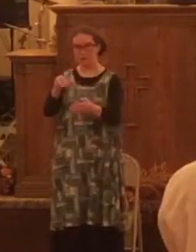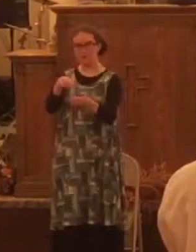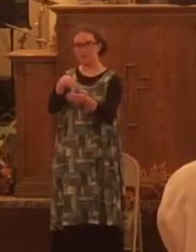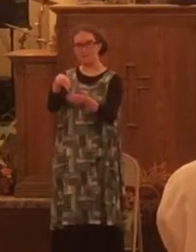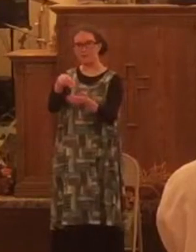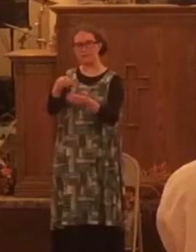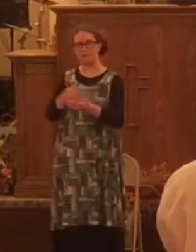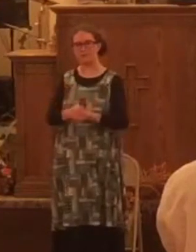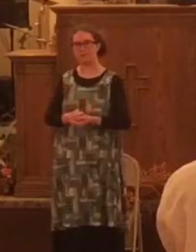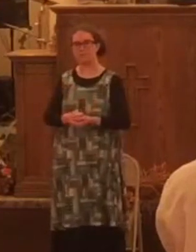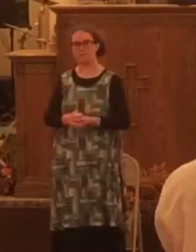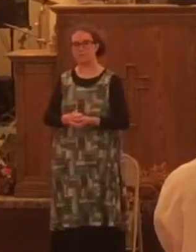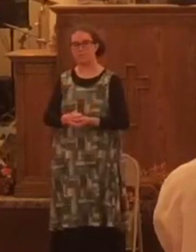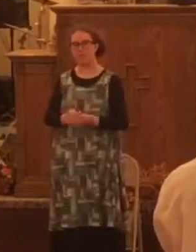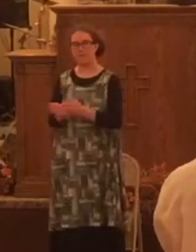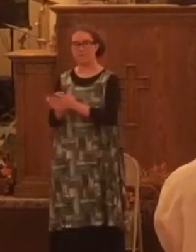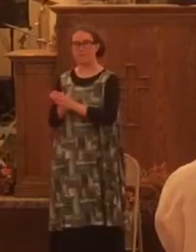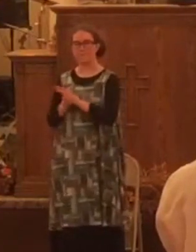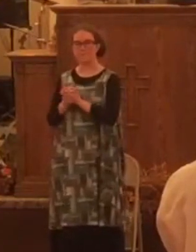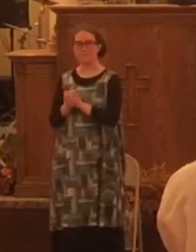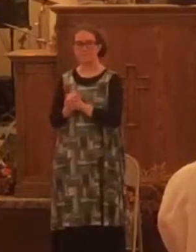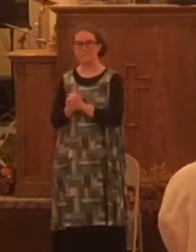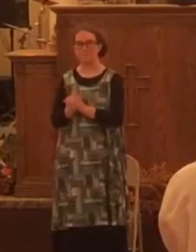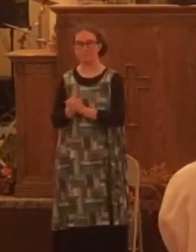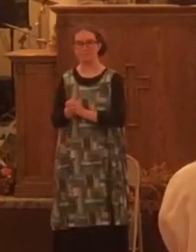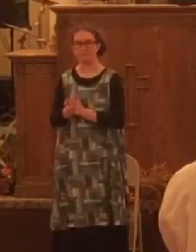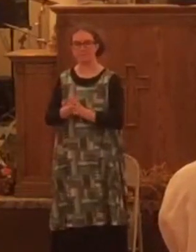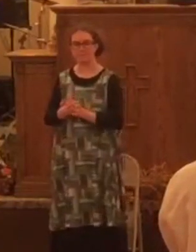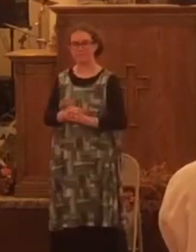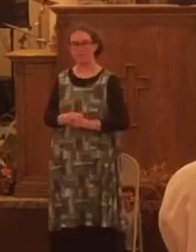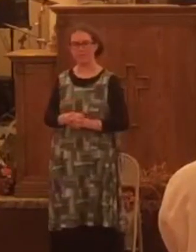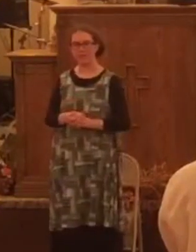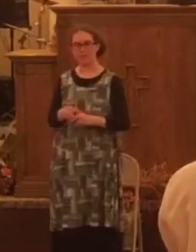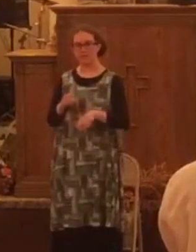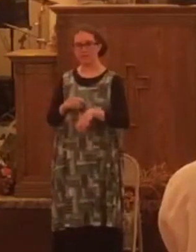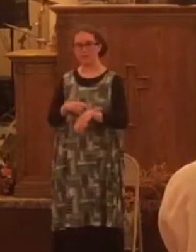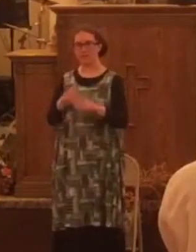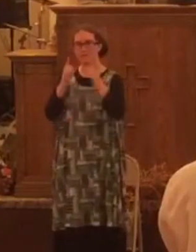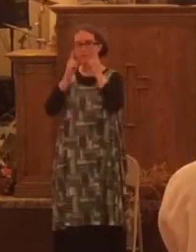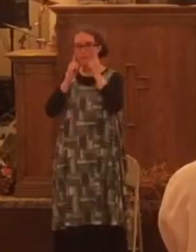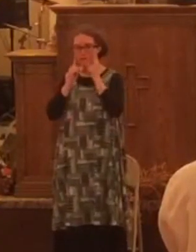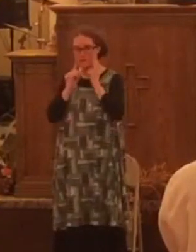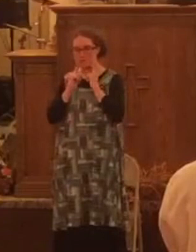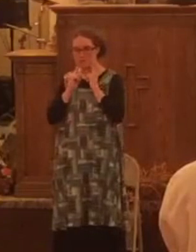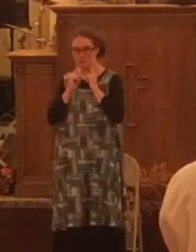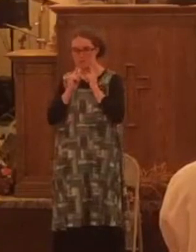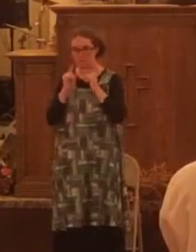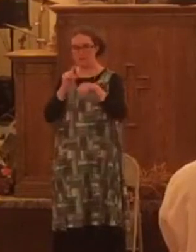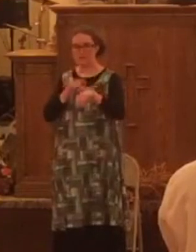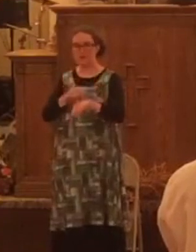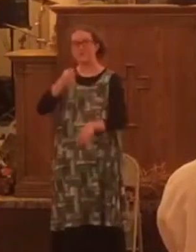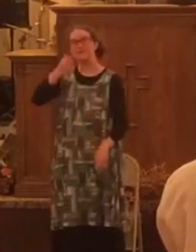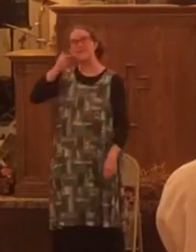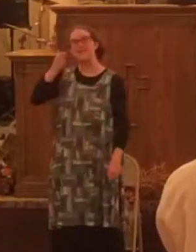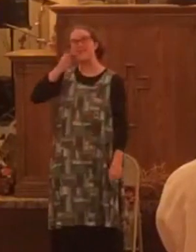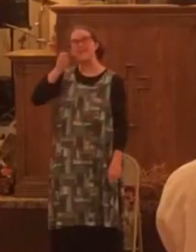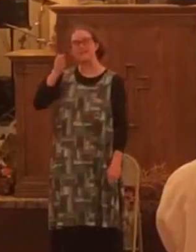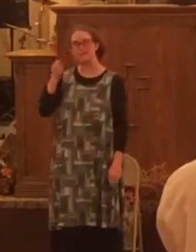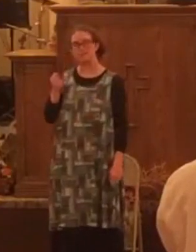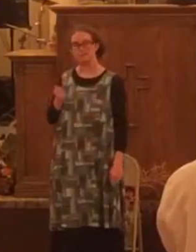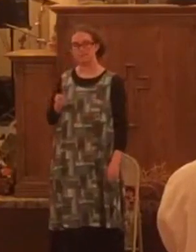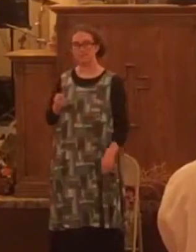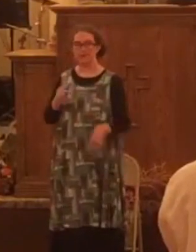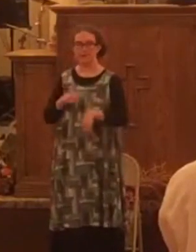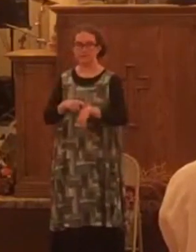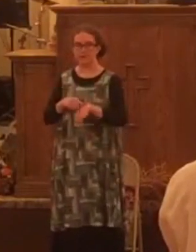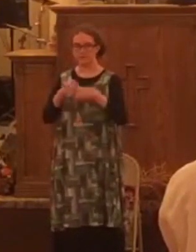dance. Amen. Praise God. Yes, sir. A time to weep and a time to laugh,